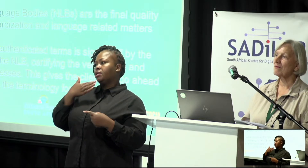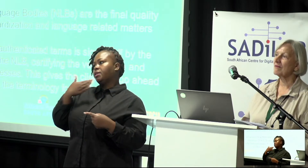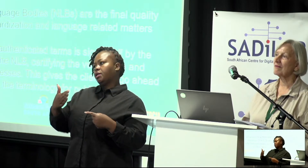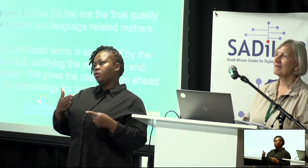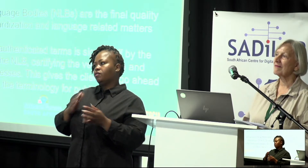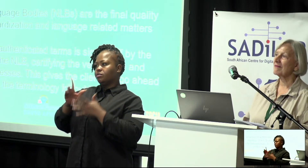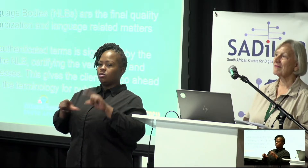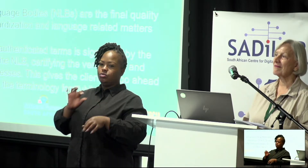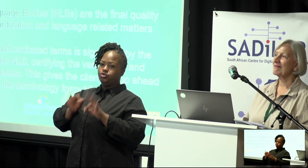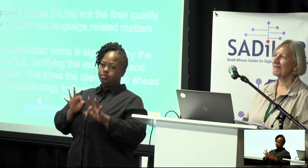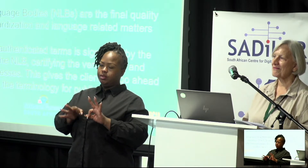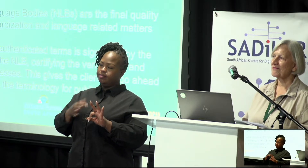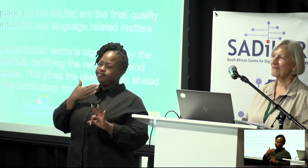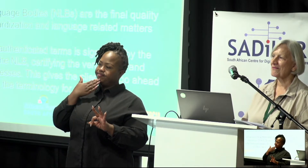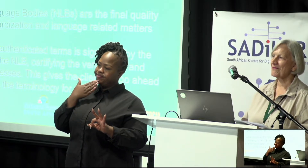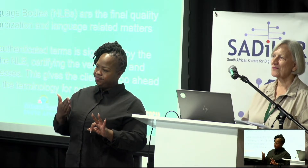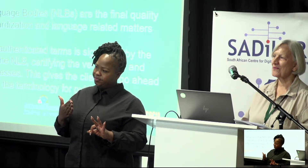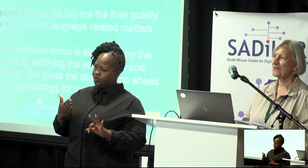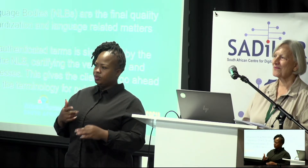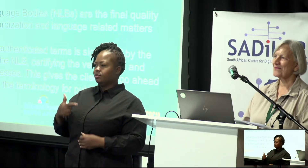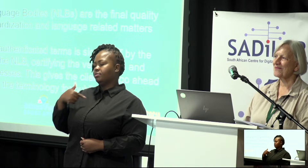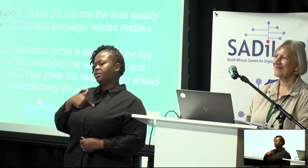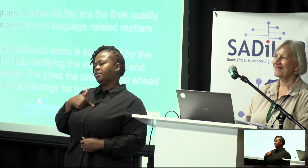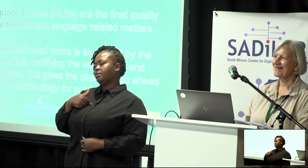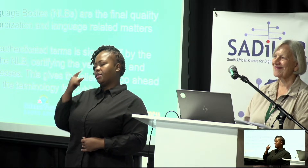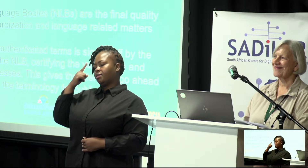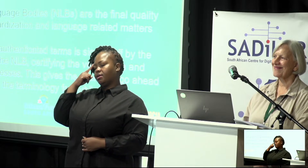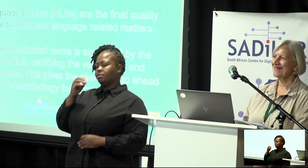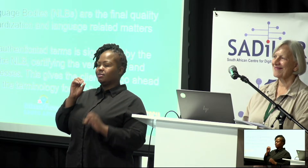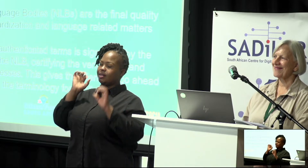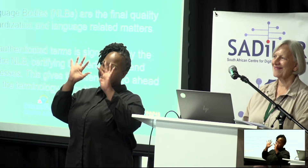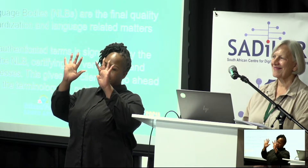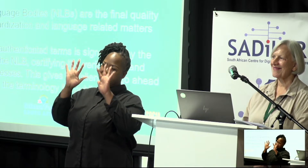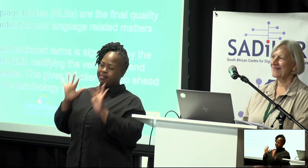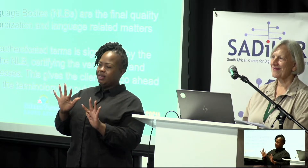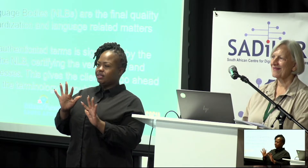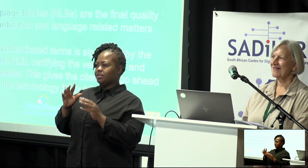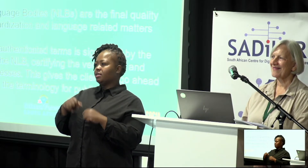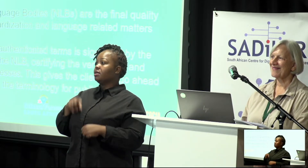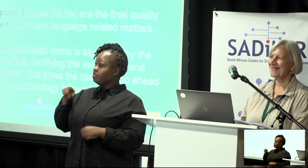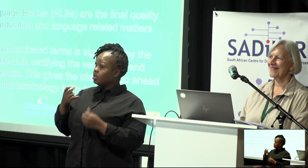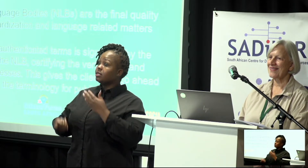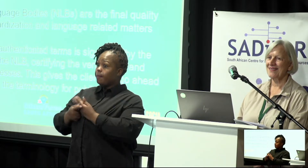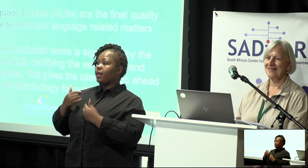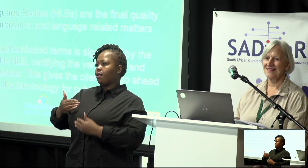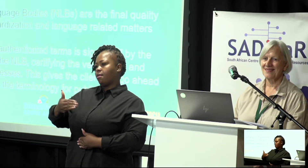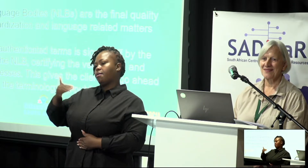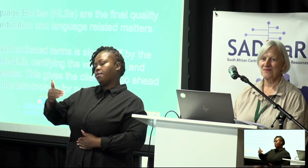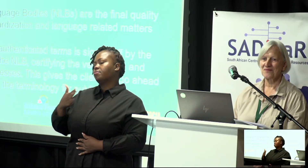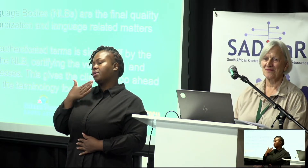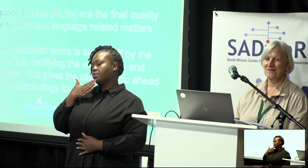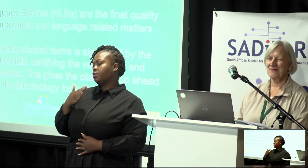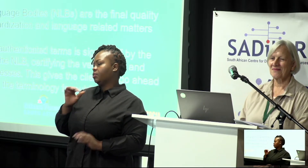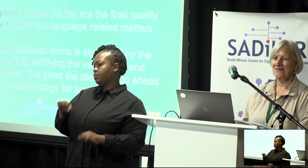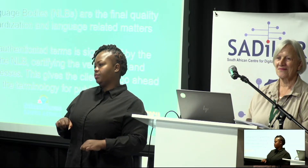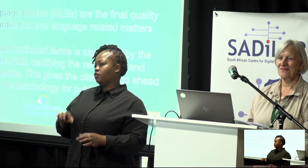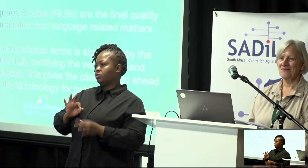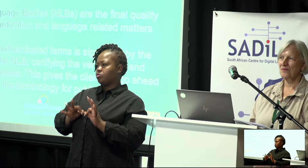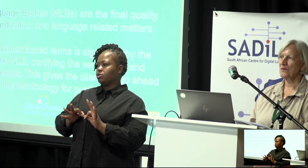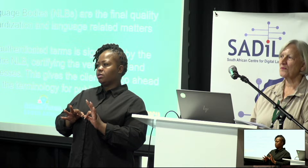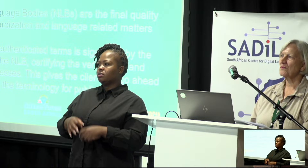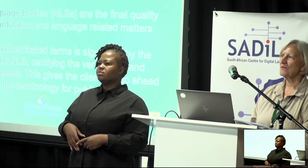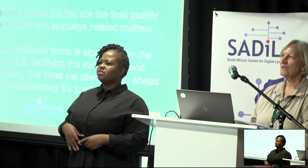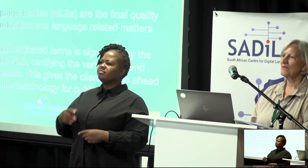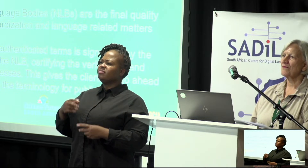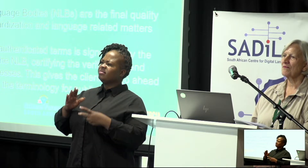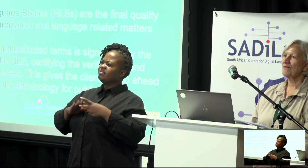you for the sign language interpreter. I think this is amazing. I think it should happen regularly. And secondly, I would